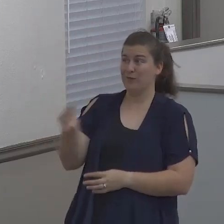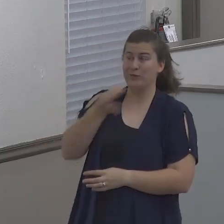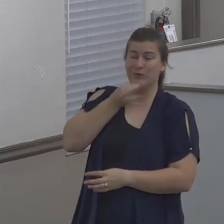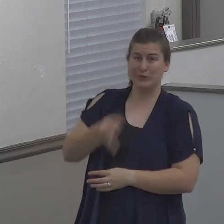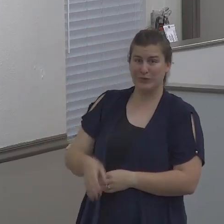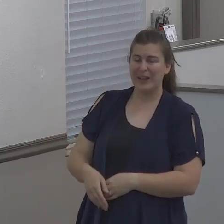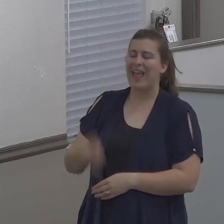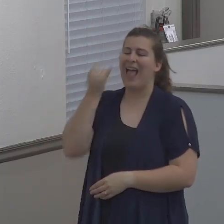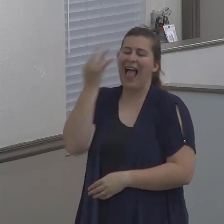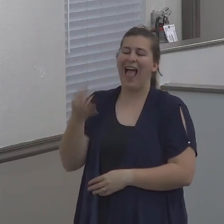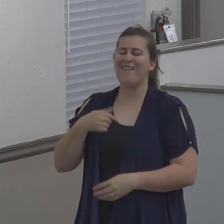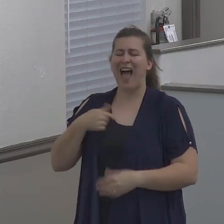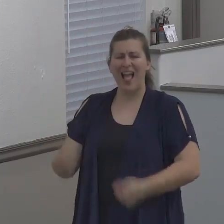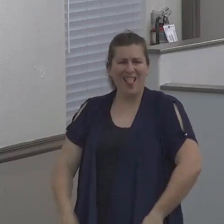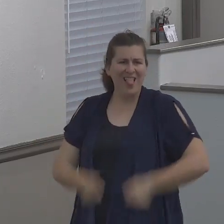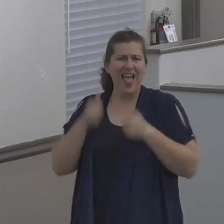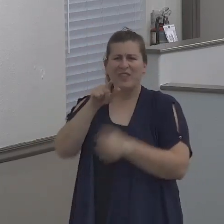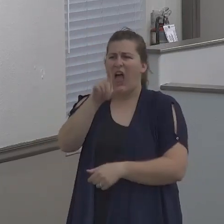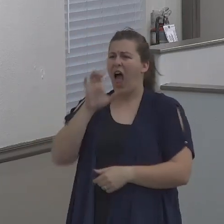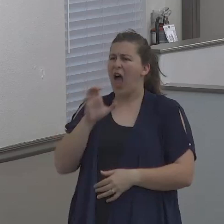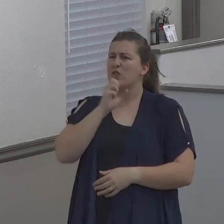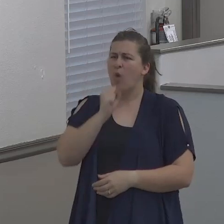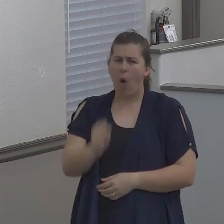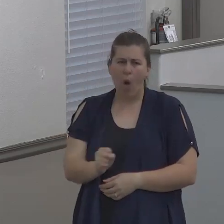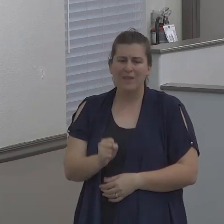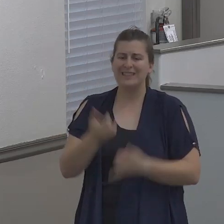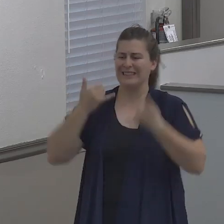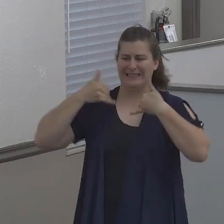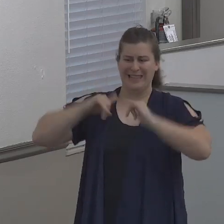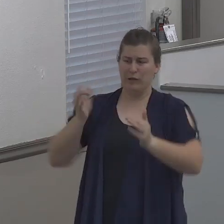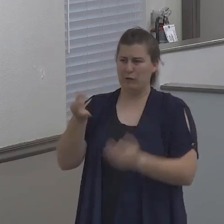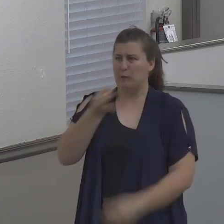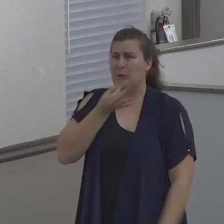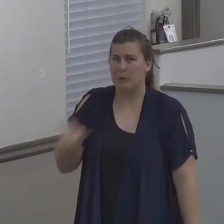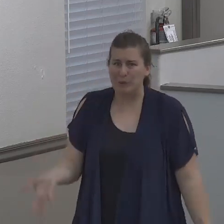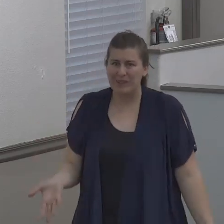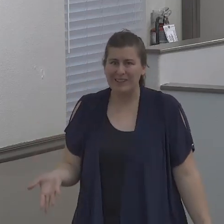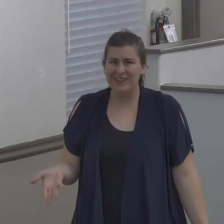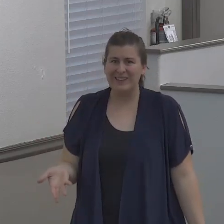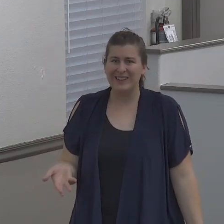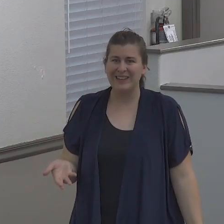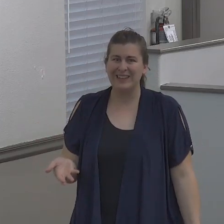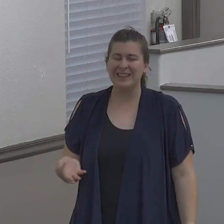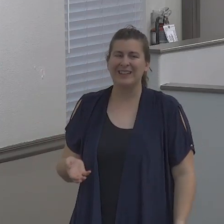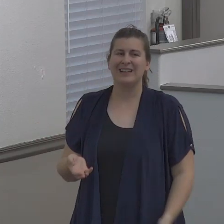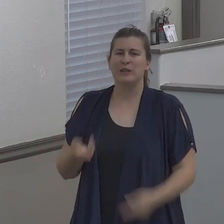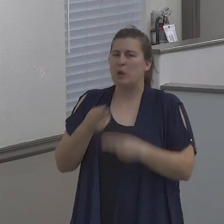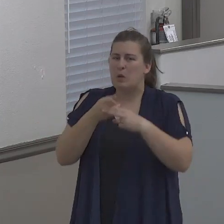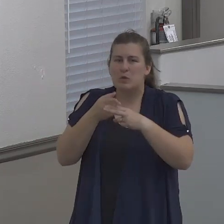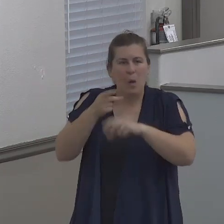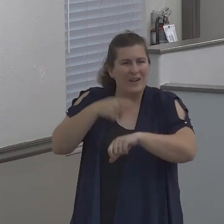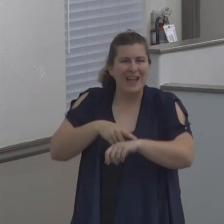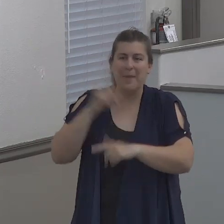corner, I think. And even if I live to be 100 years old, that's still around the corner.